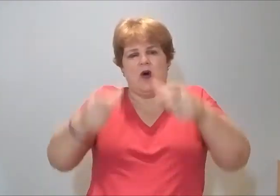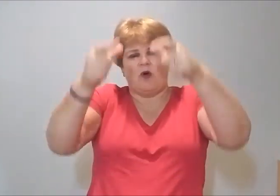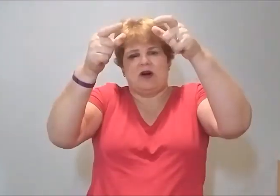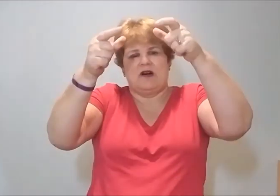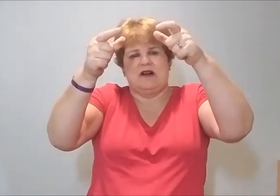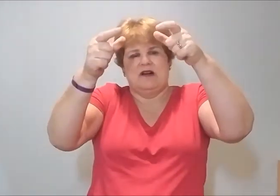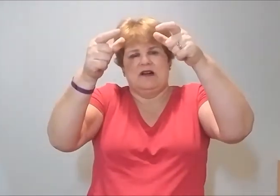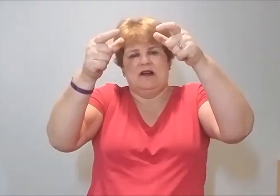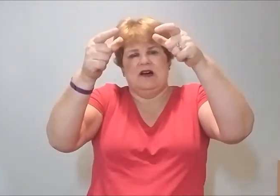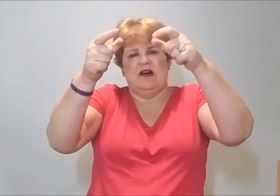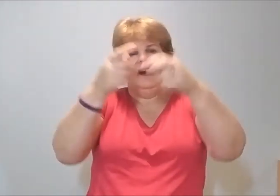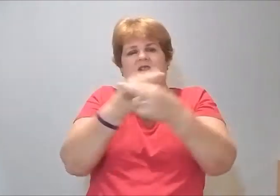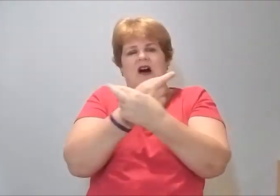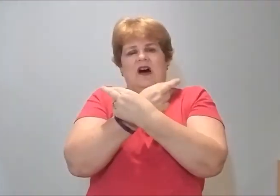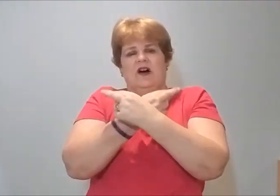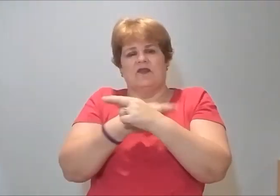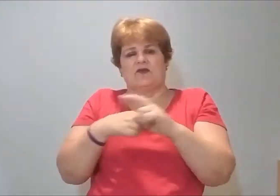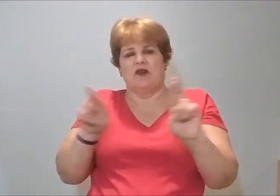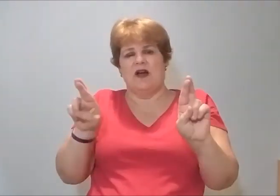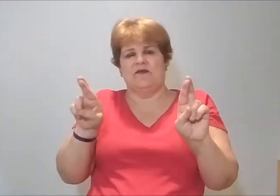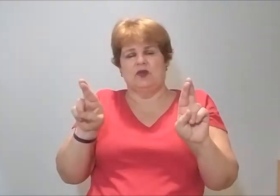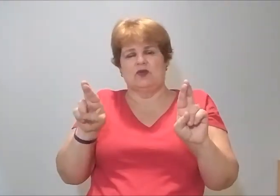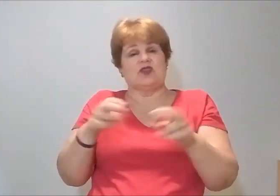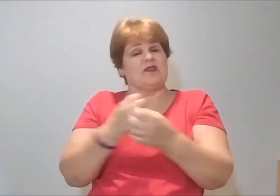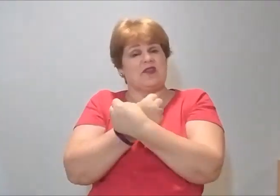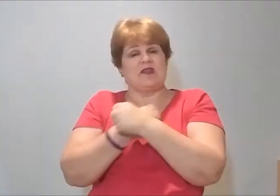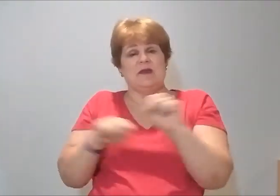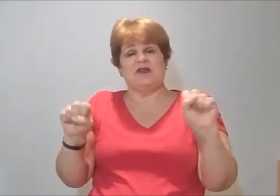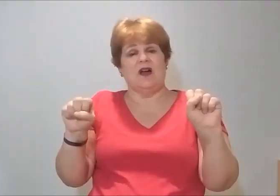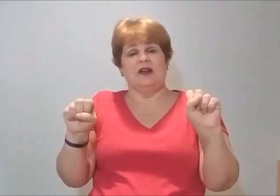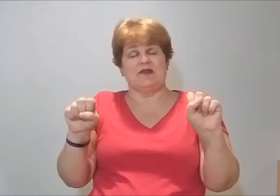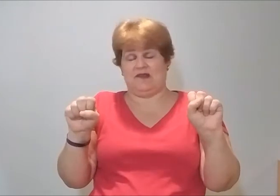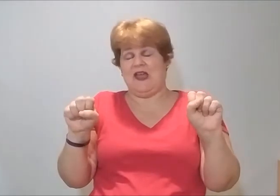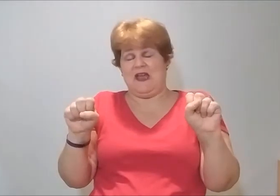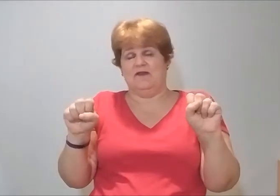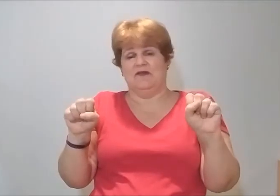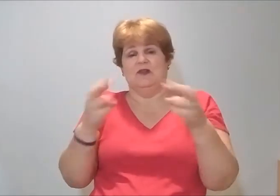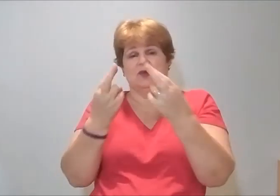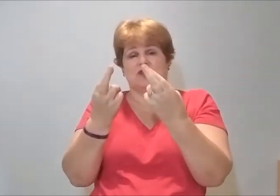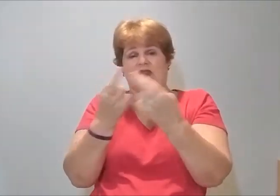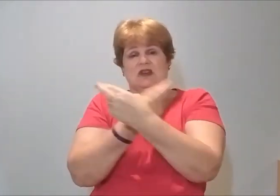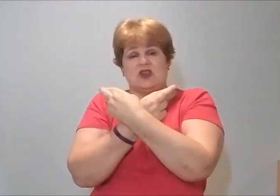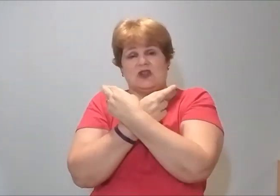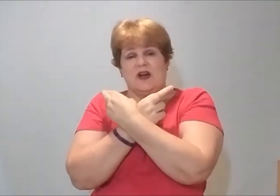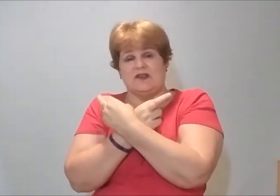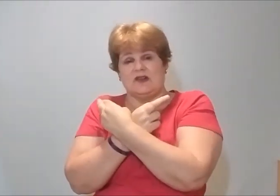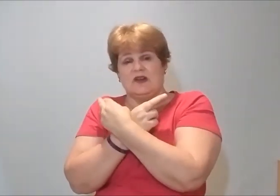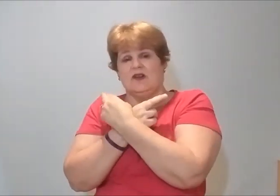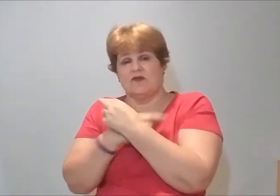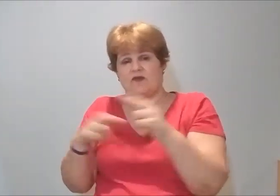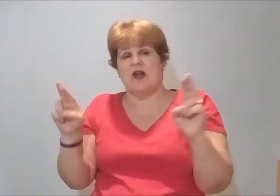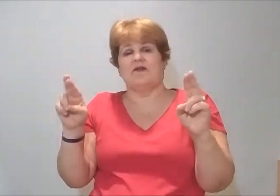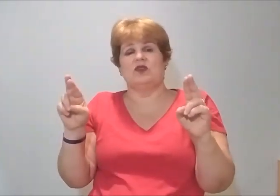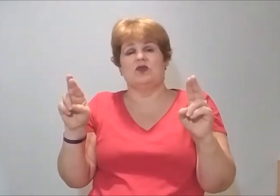Tower of refuge. It's the same sign as save. We just initialize it, of